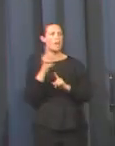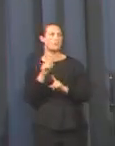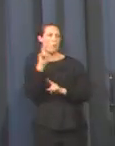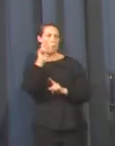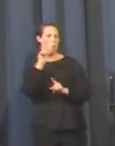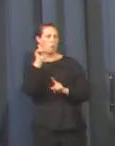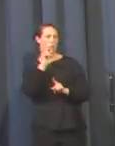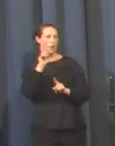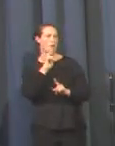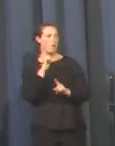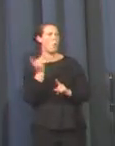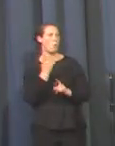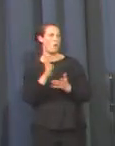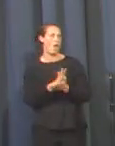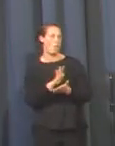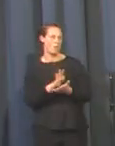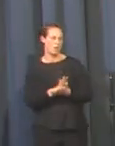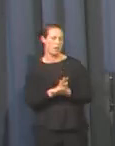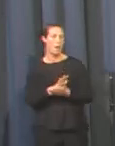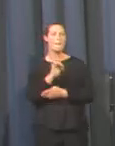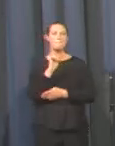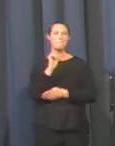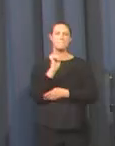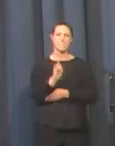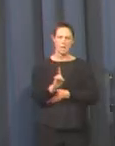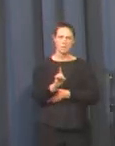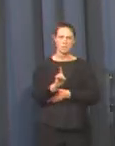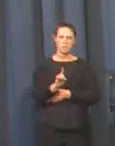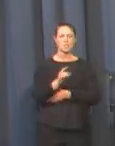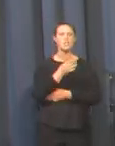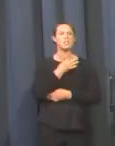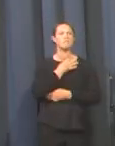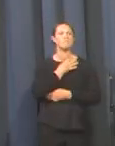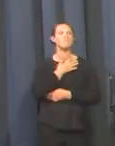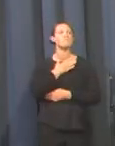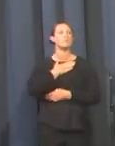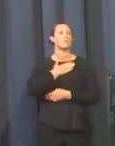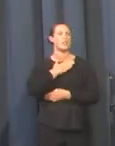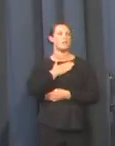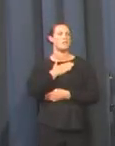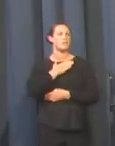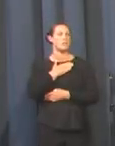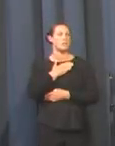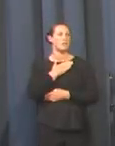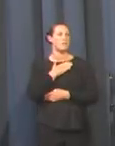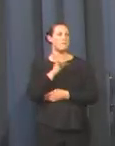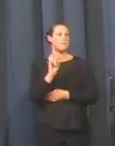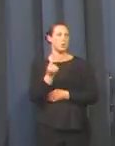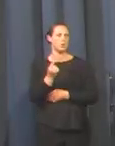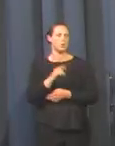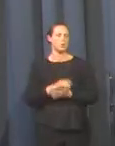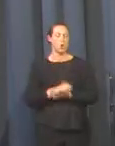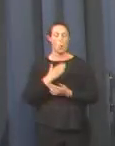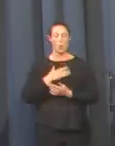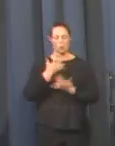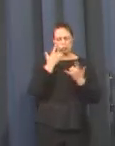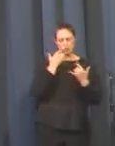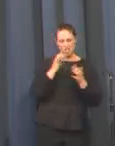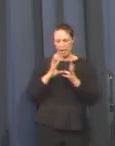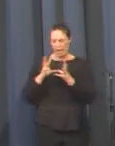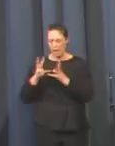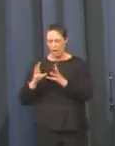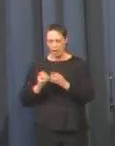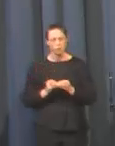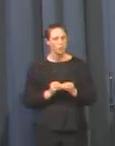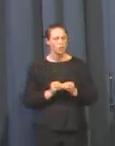water. However, like I said, it's a precautionary approach and we want to leave no stone unturned to